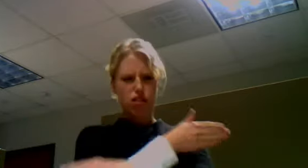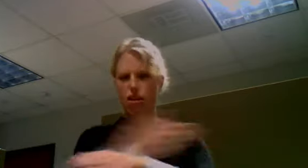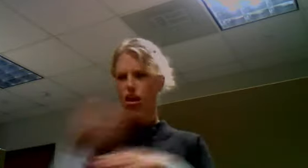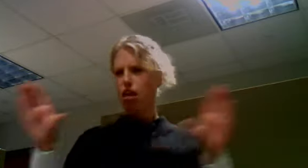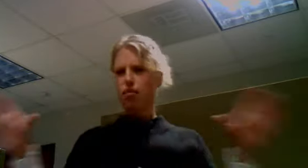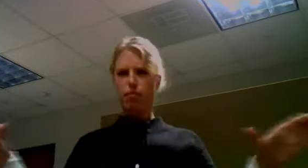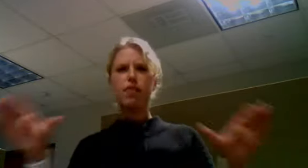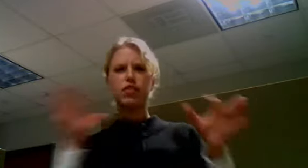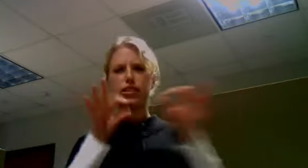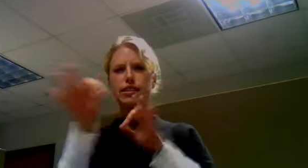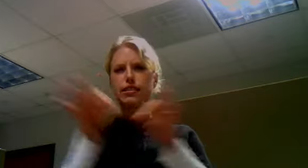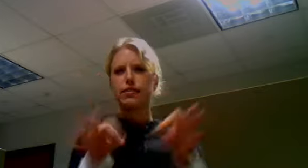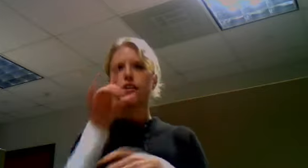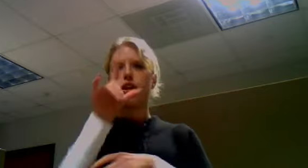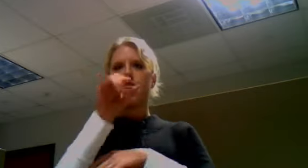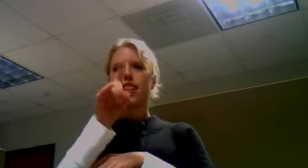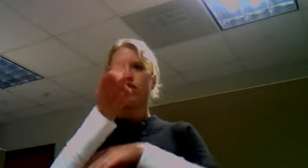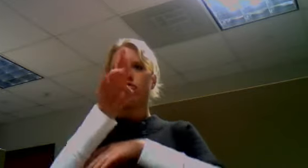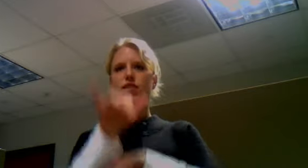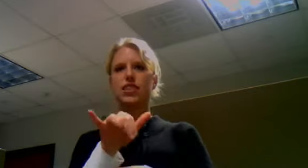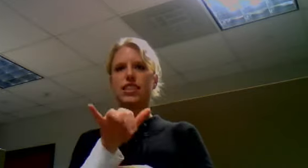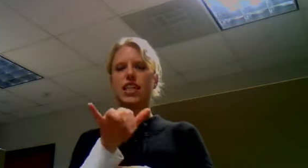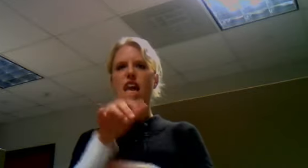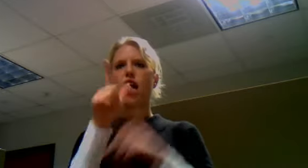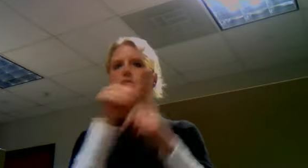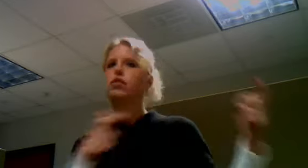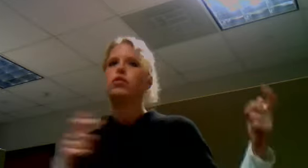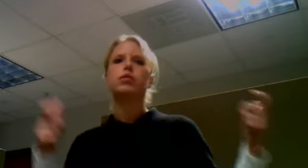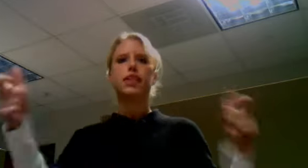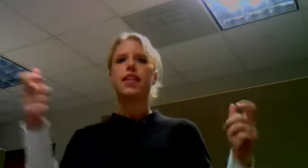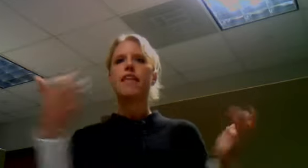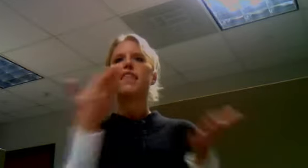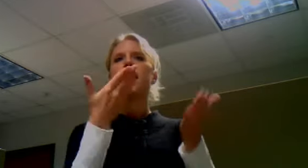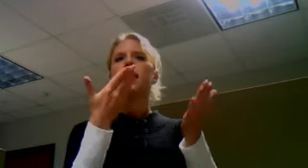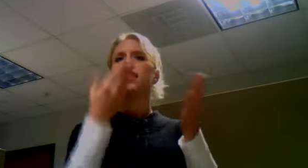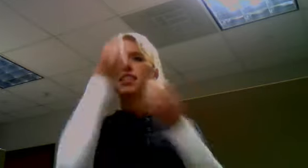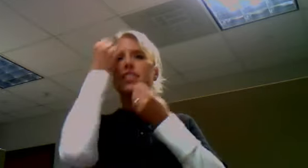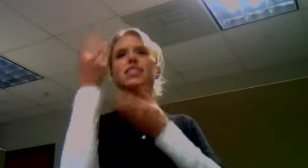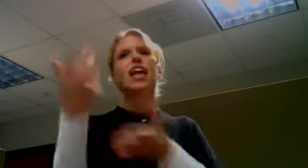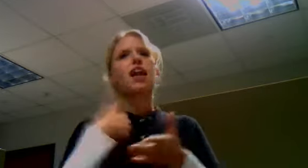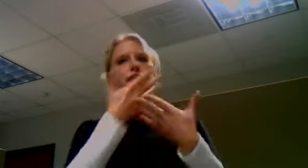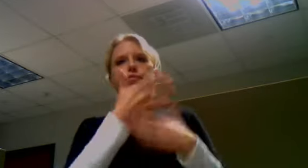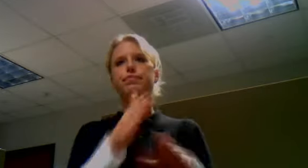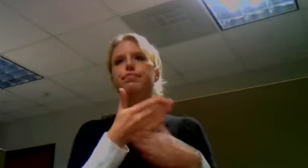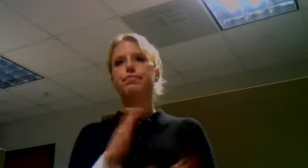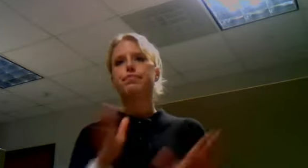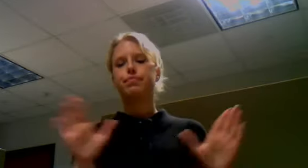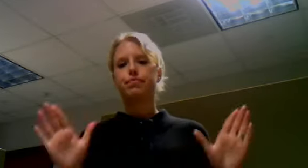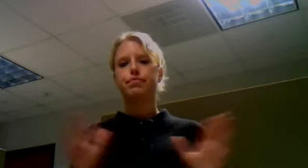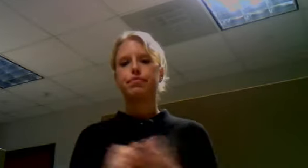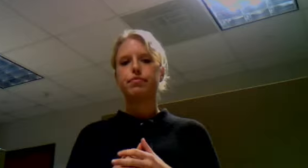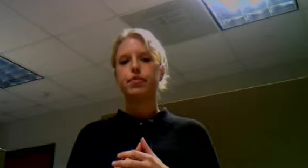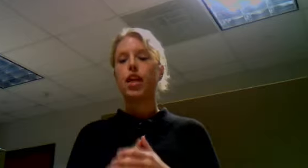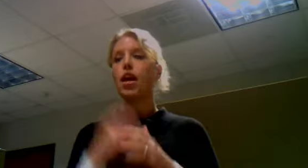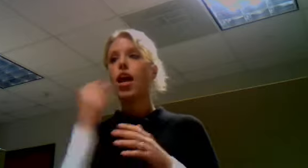literacy is much more substantial than the data here indicated. If you go to other sources of data, such as